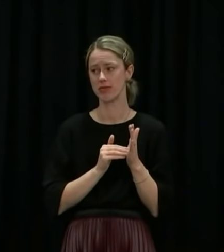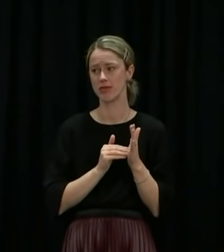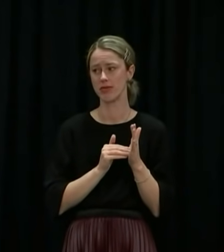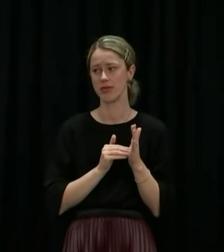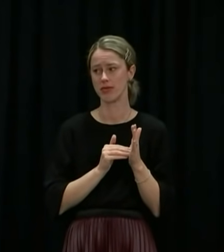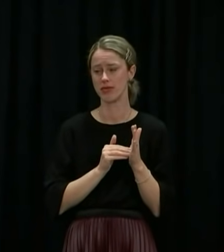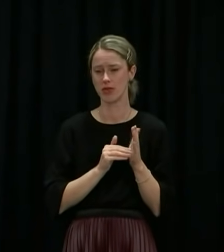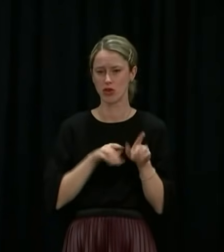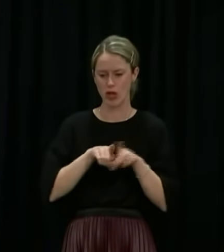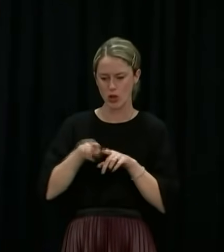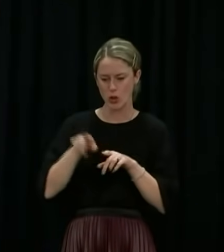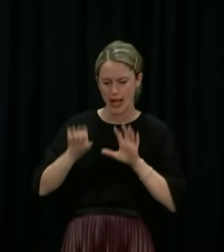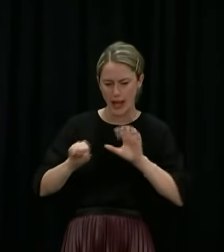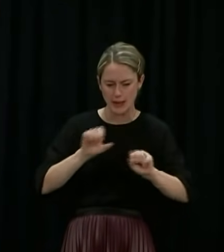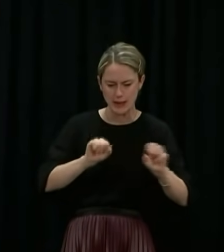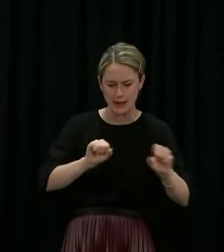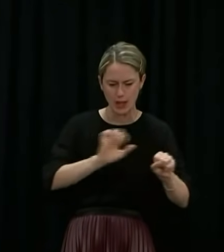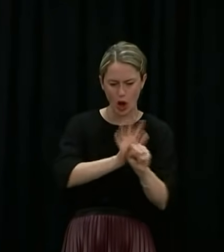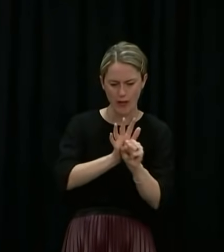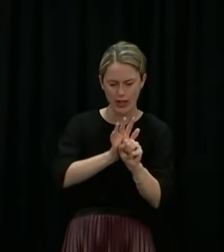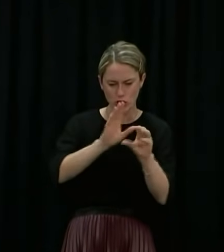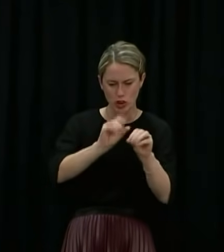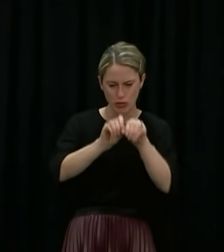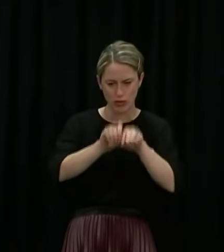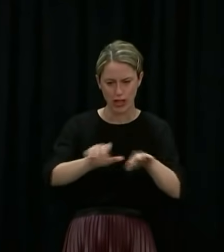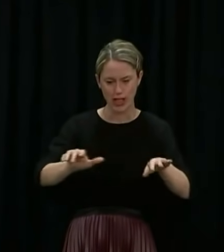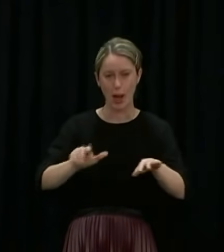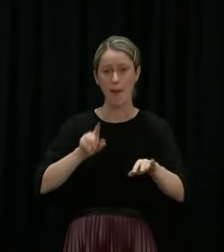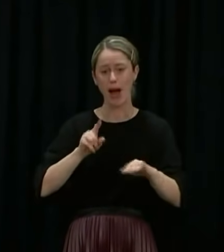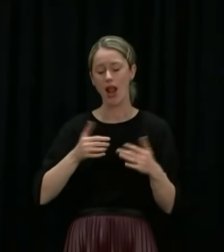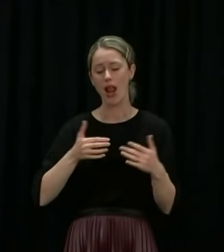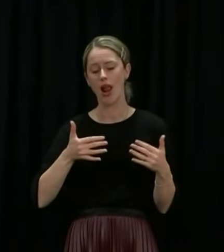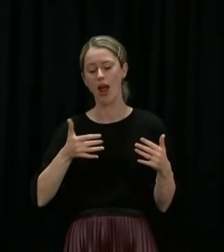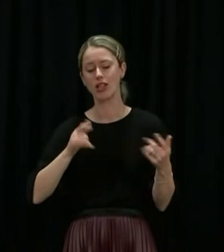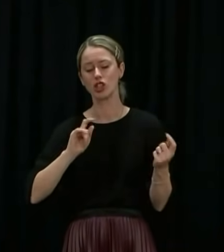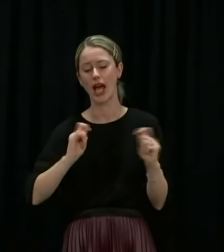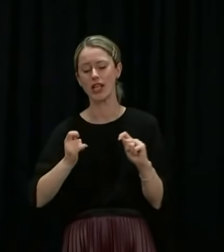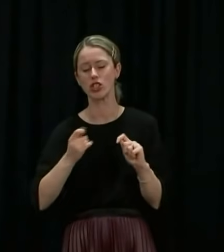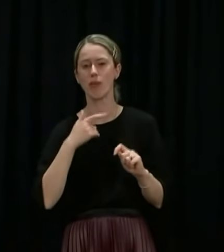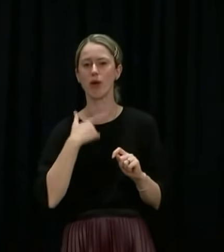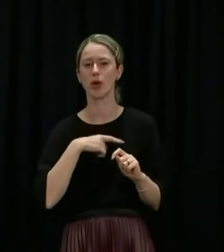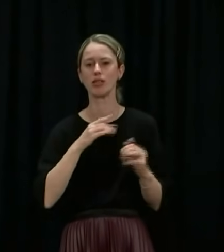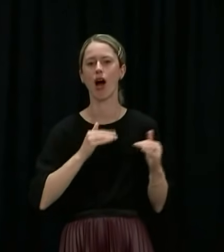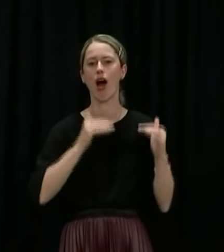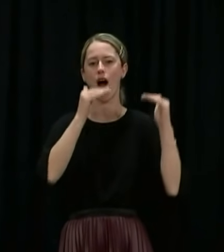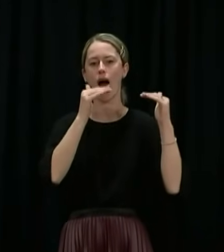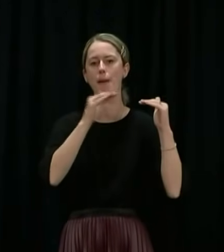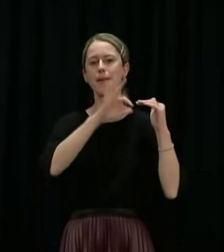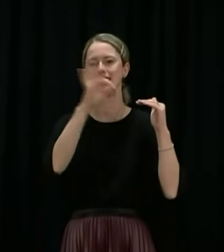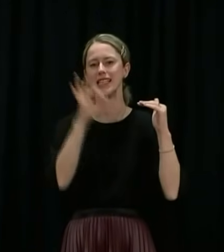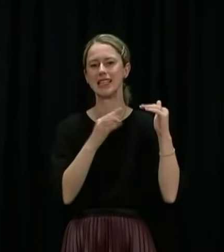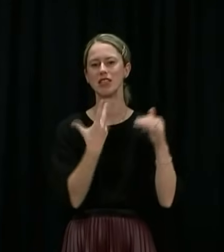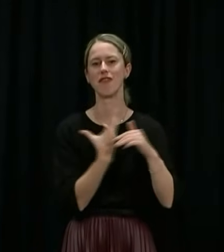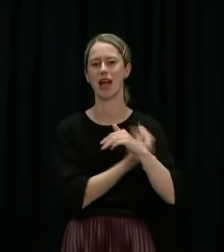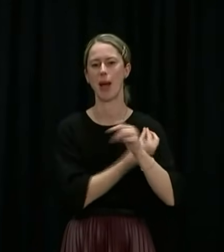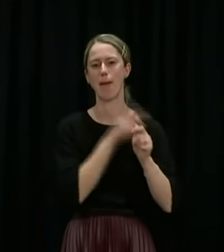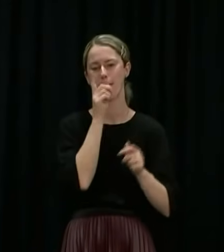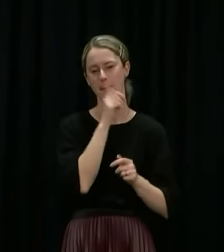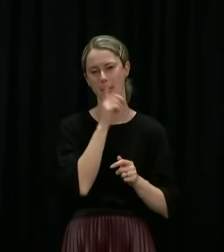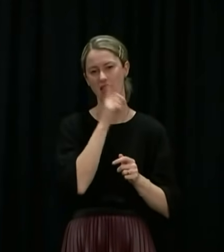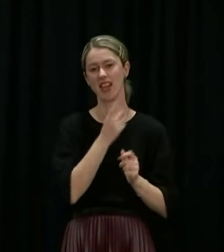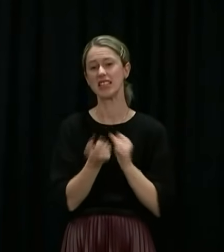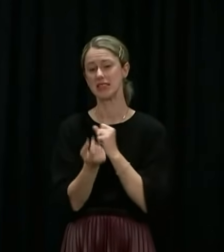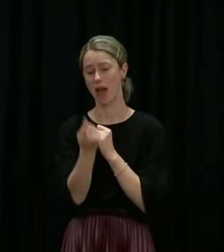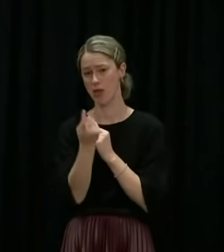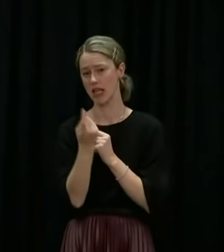actively running down cases, which we continue to do, have changed their approach in the light of higher proportions of their population vaccinated, as we are doing here in